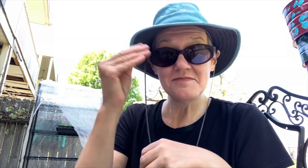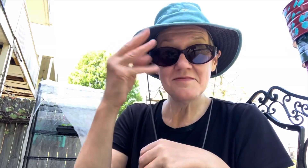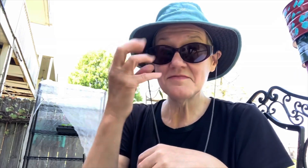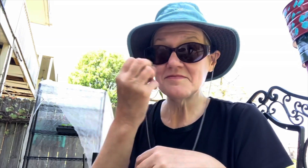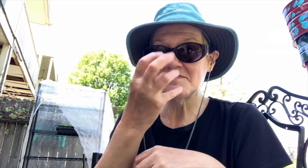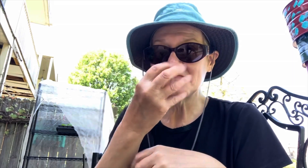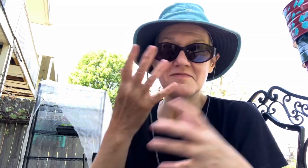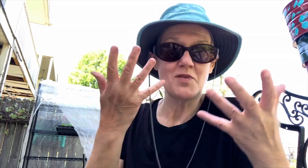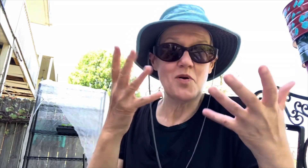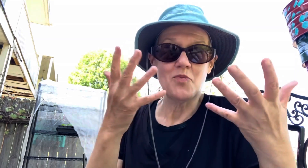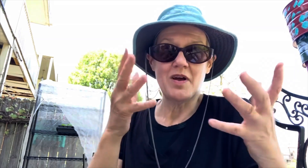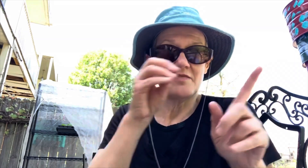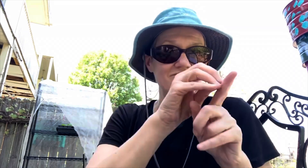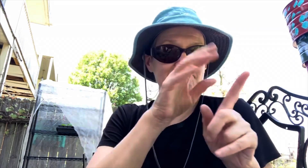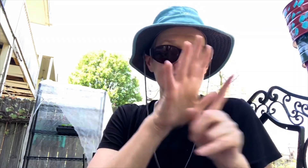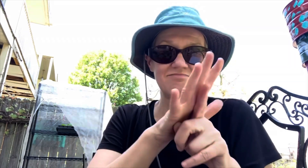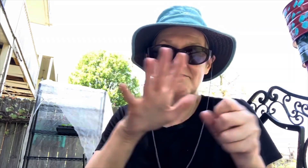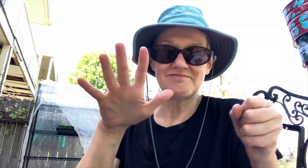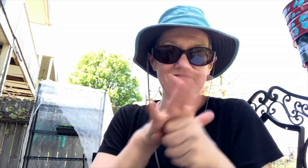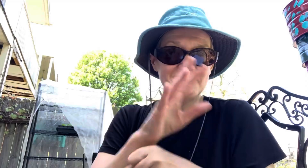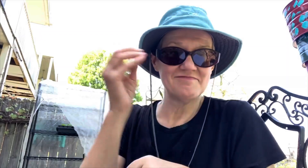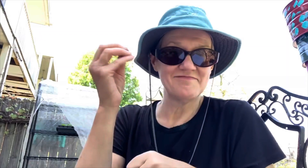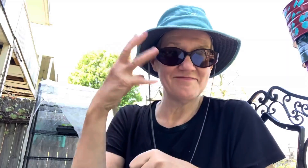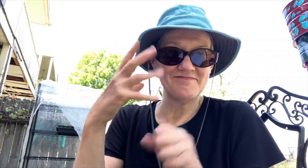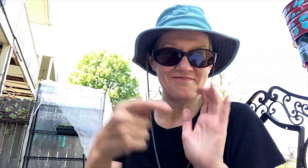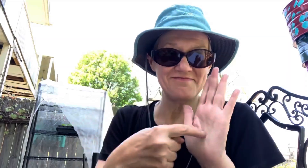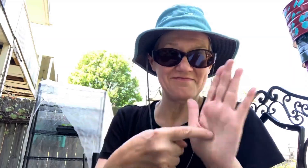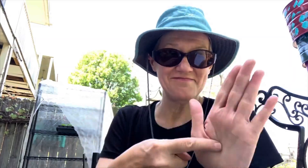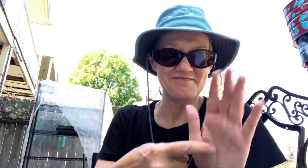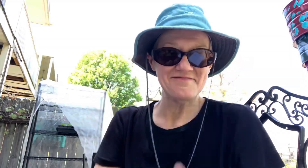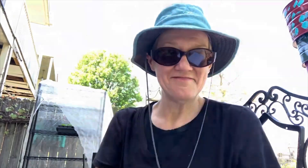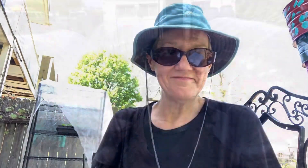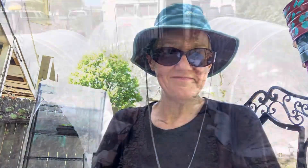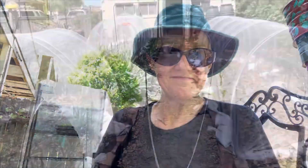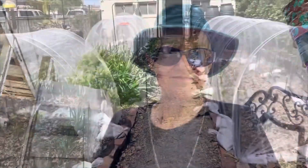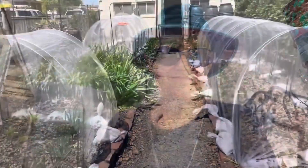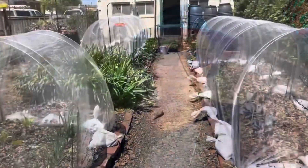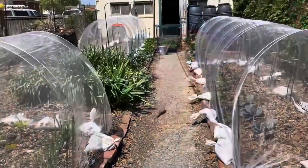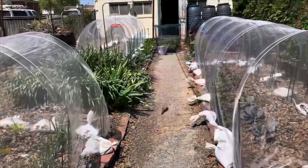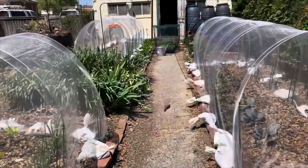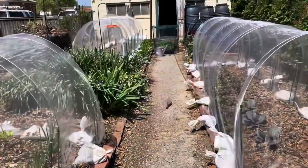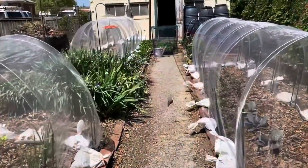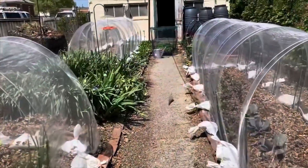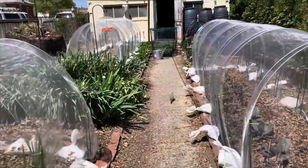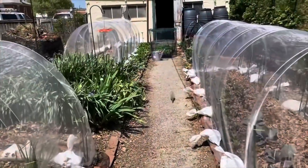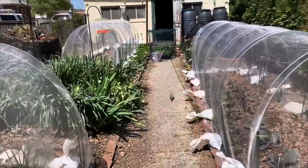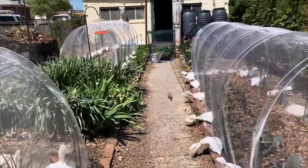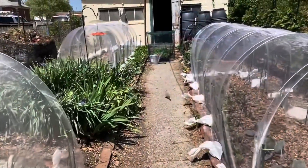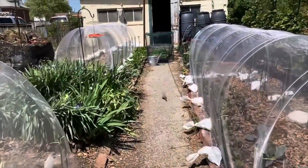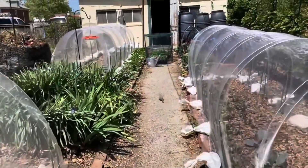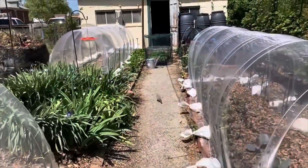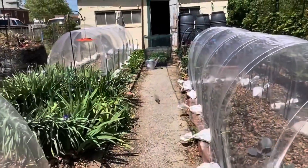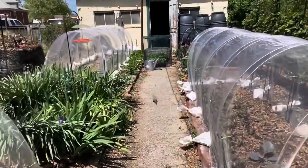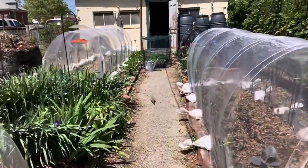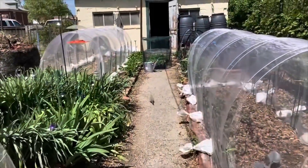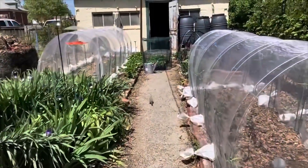shelf is in a protected area, but the other seedlings are already in full sun. Here, let me show you.